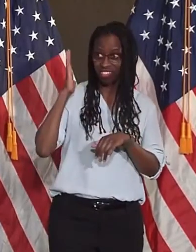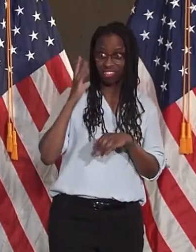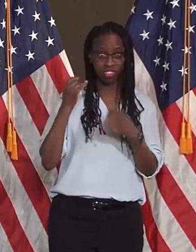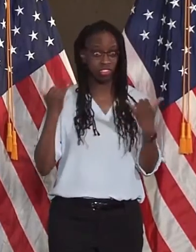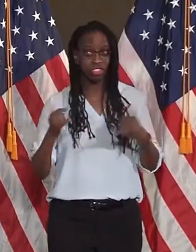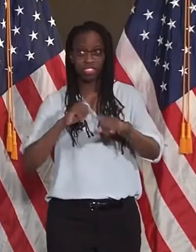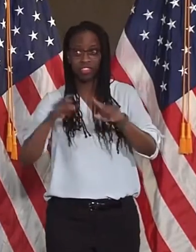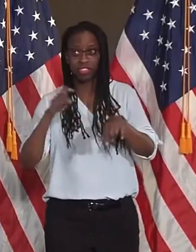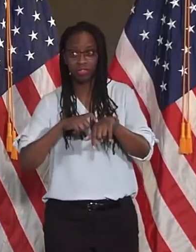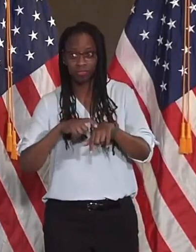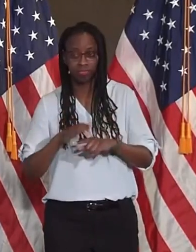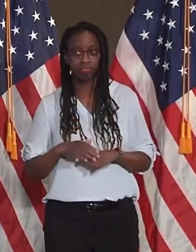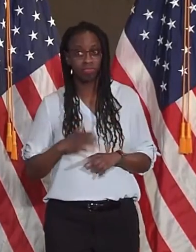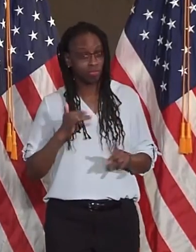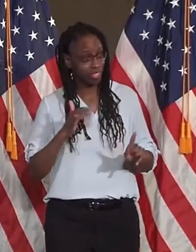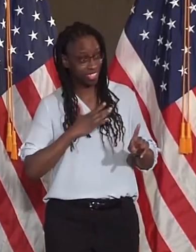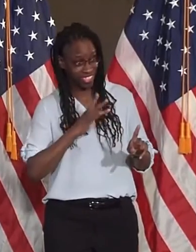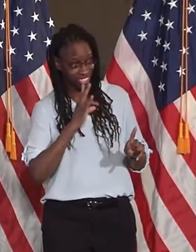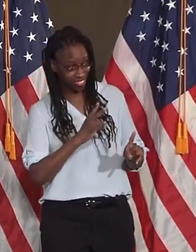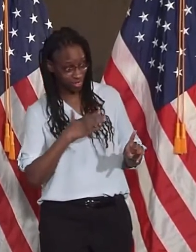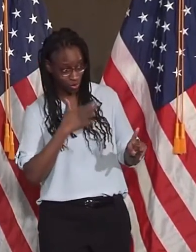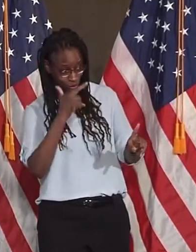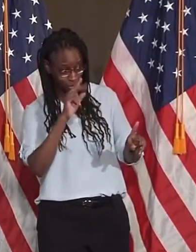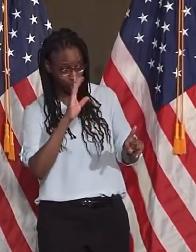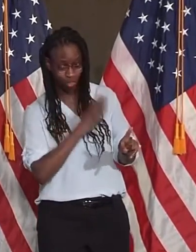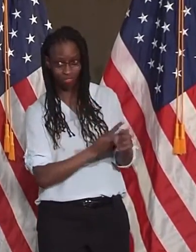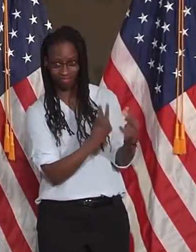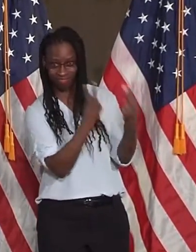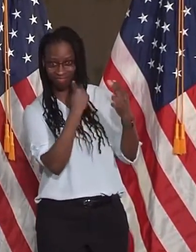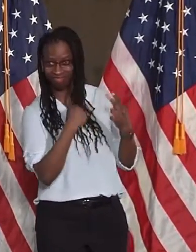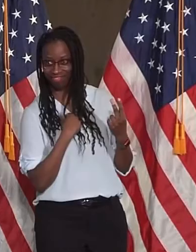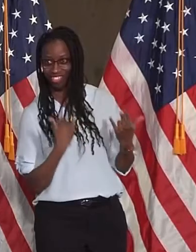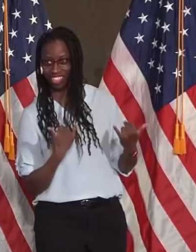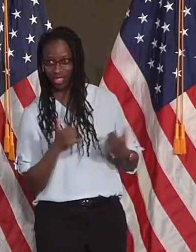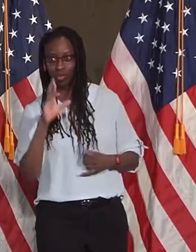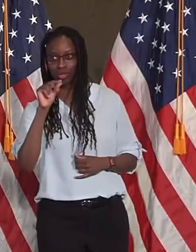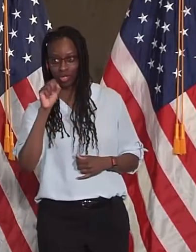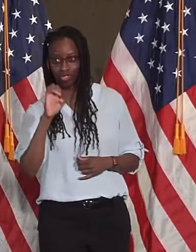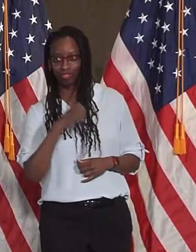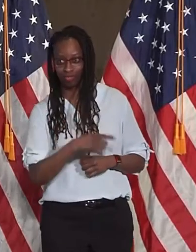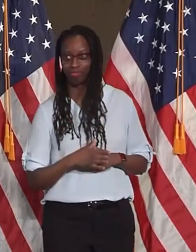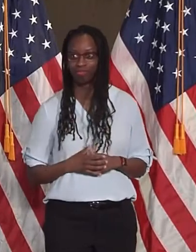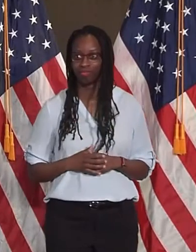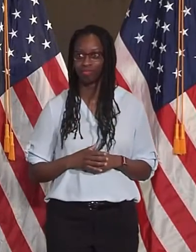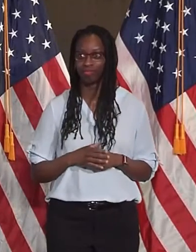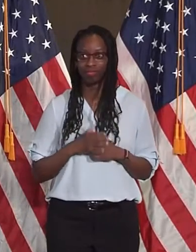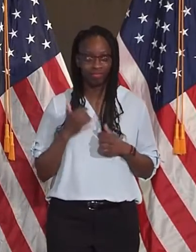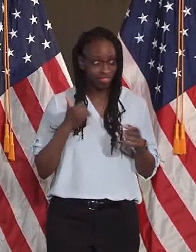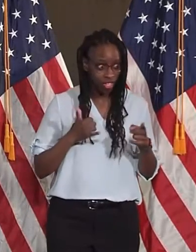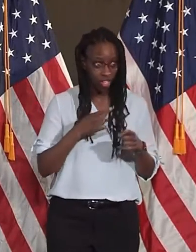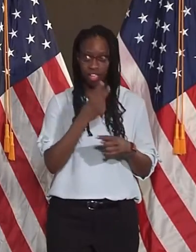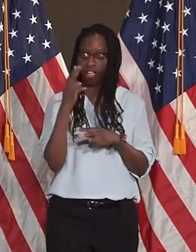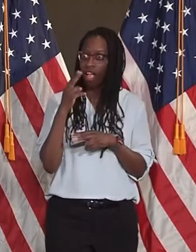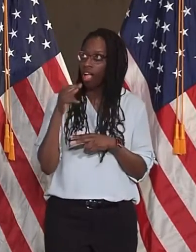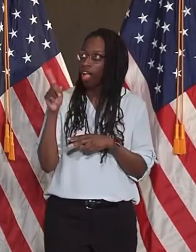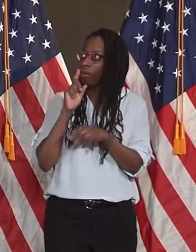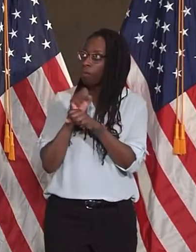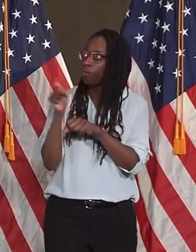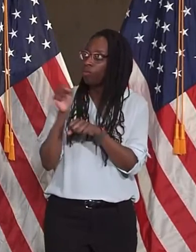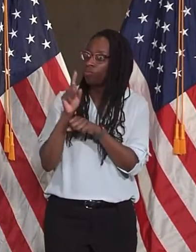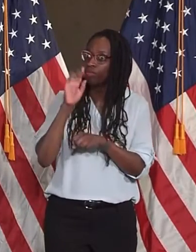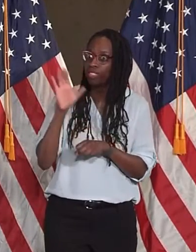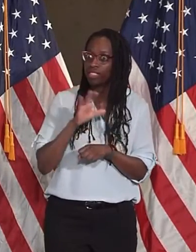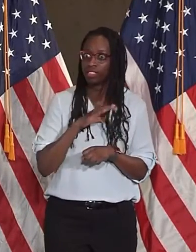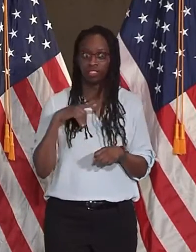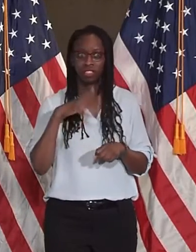can see themselves represented in Massachusetts' highest court, the halls of Congress, and now in the